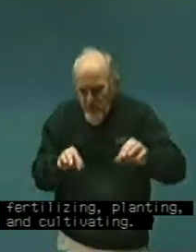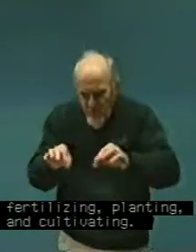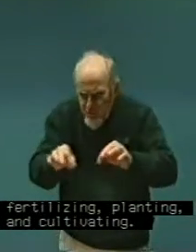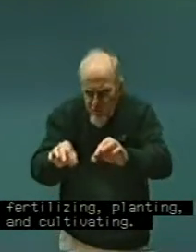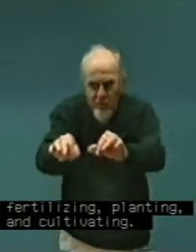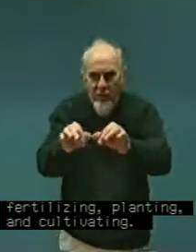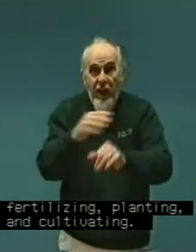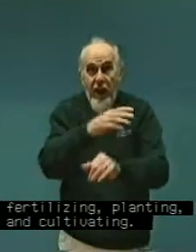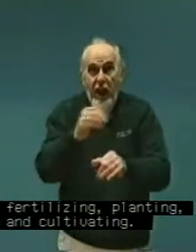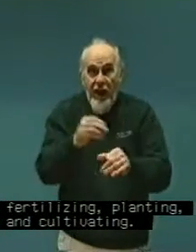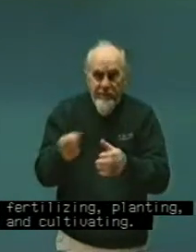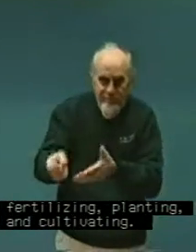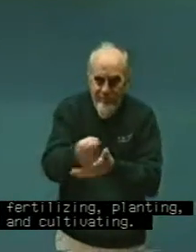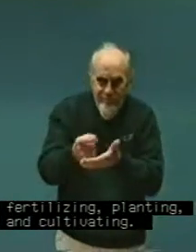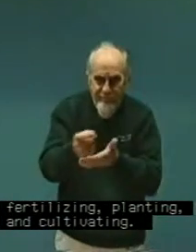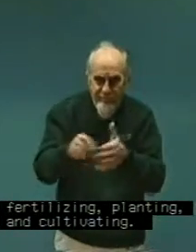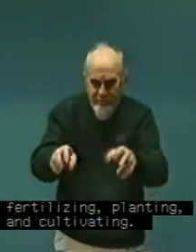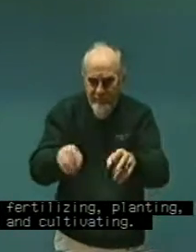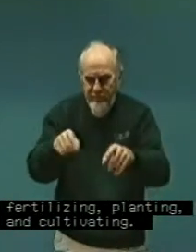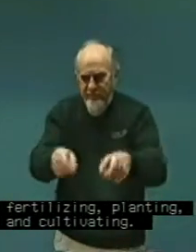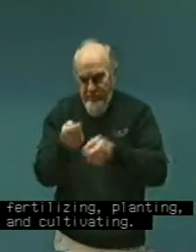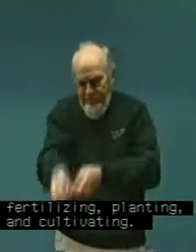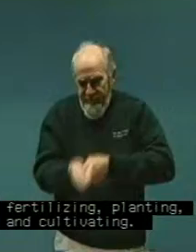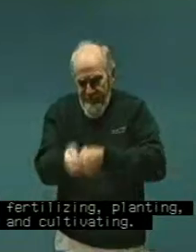fertilizing, planting, and cultivating.